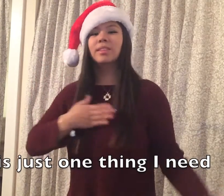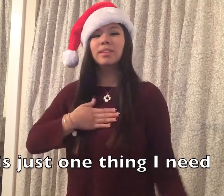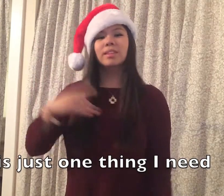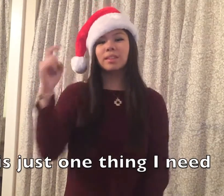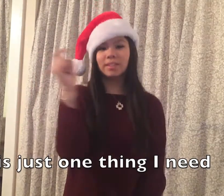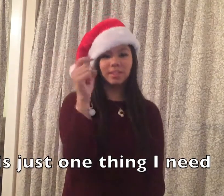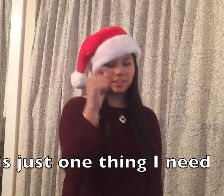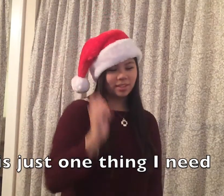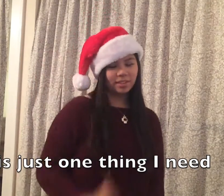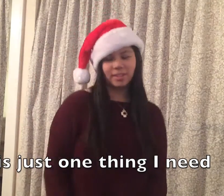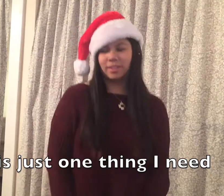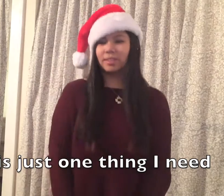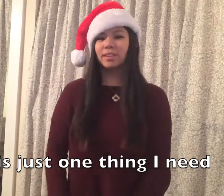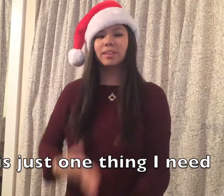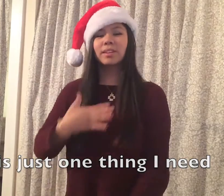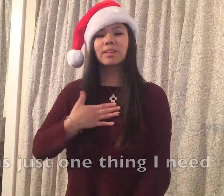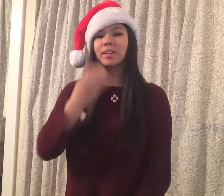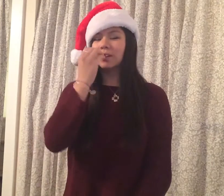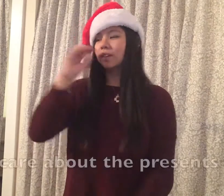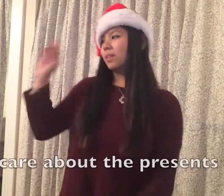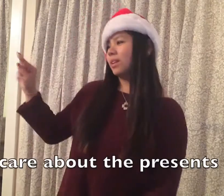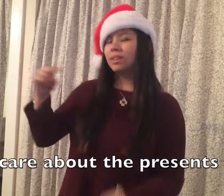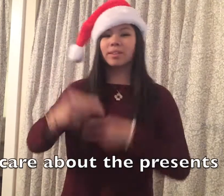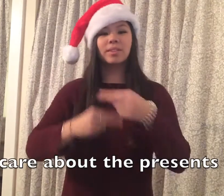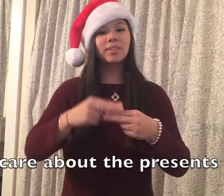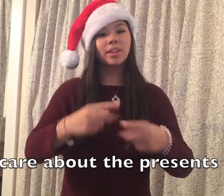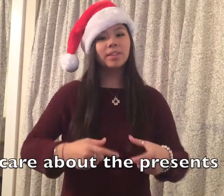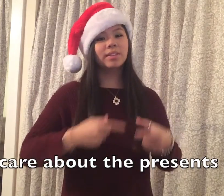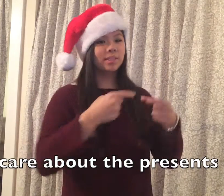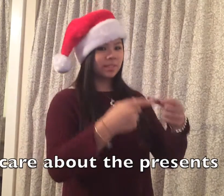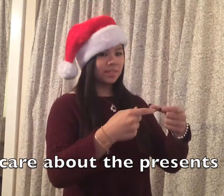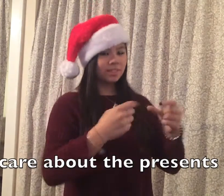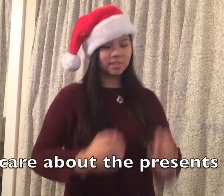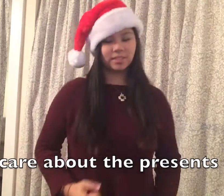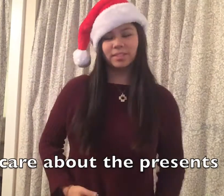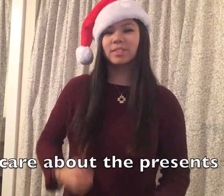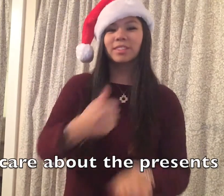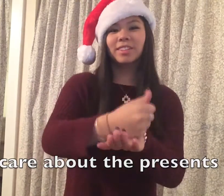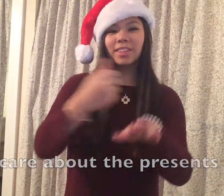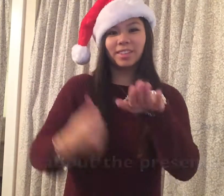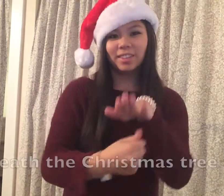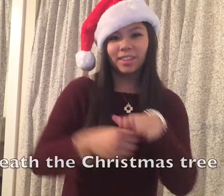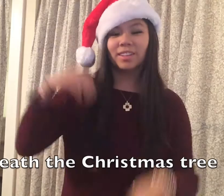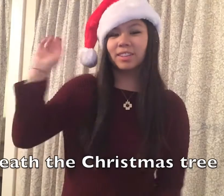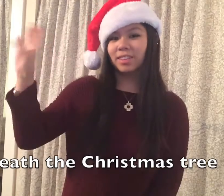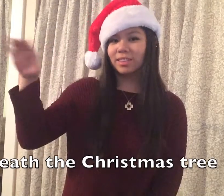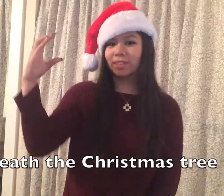one thing I need I don't care about the presents Underneath